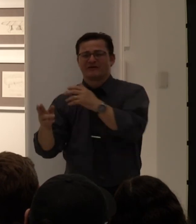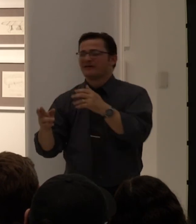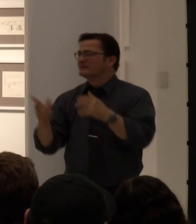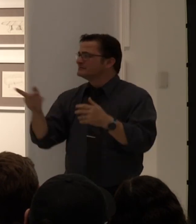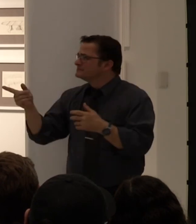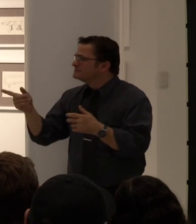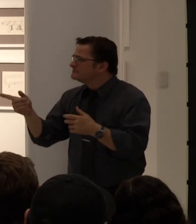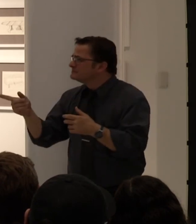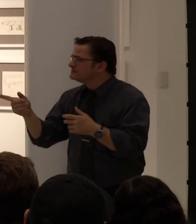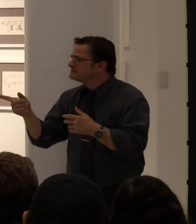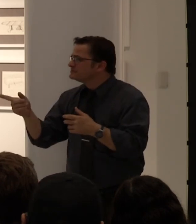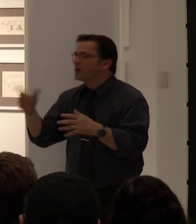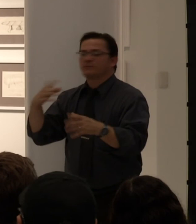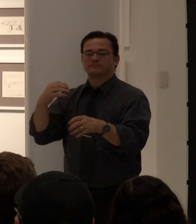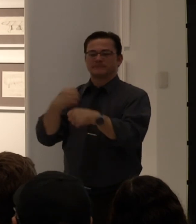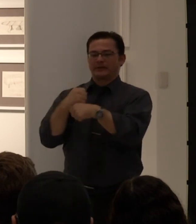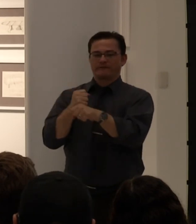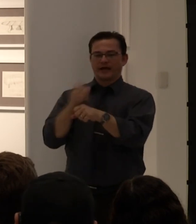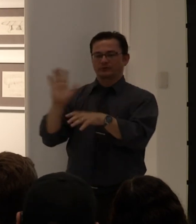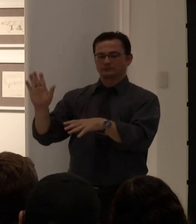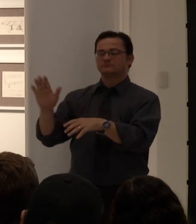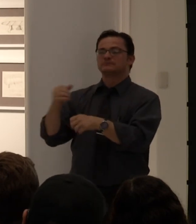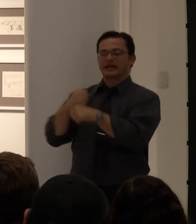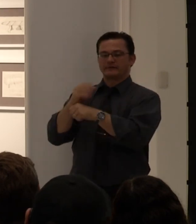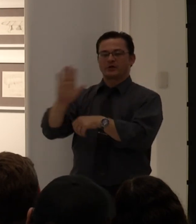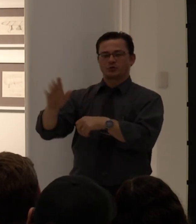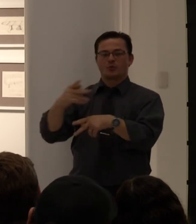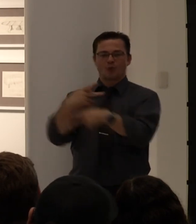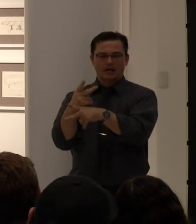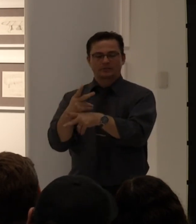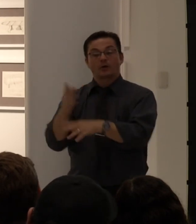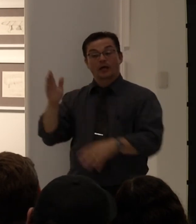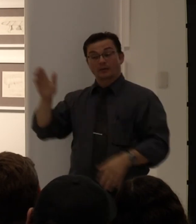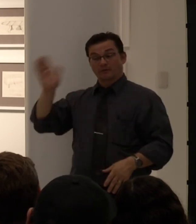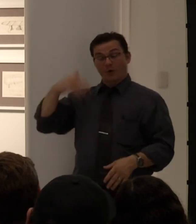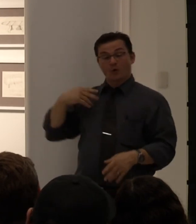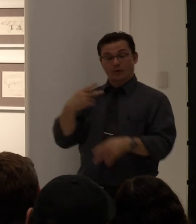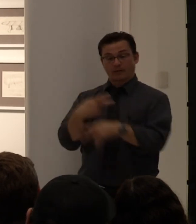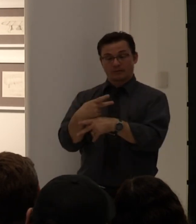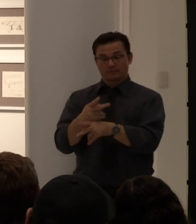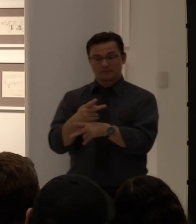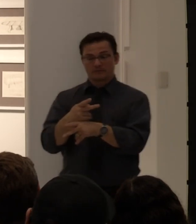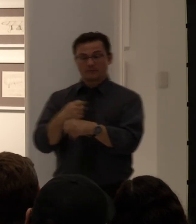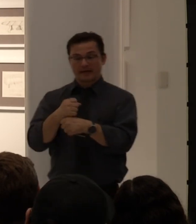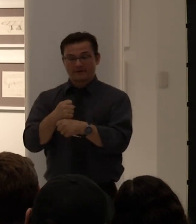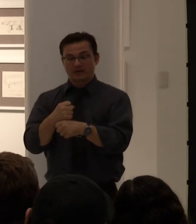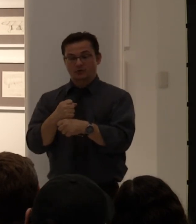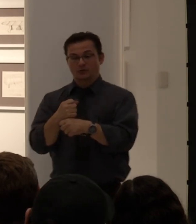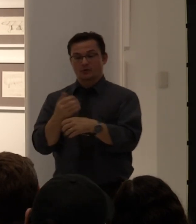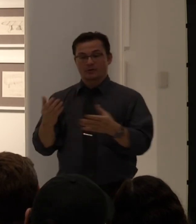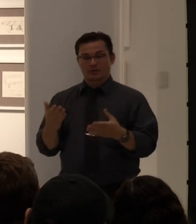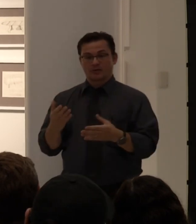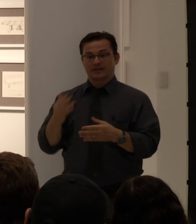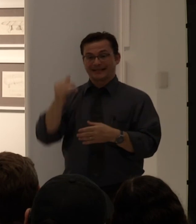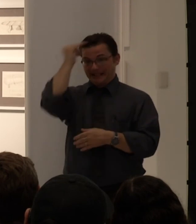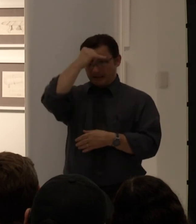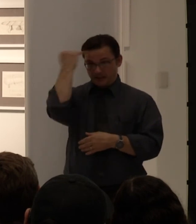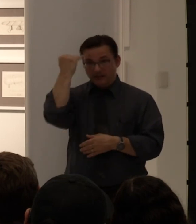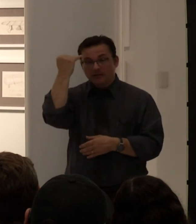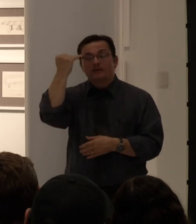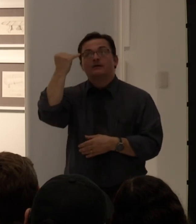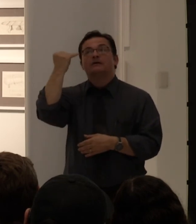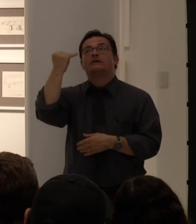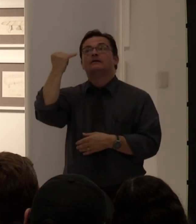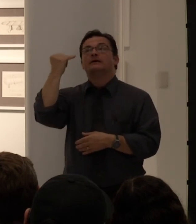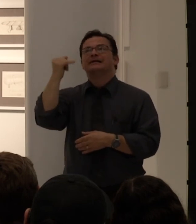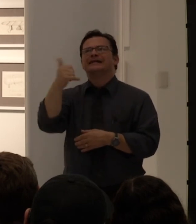I'm sorry? Where do you manufacture your products? We used to manufacture a lot of our products in Italy. In